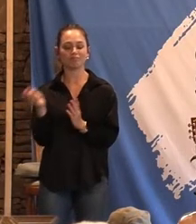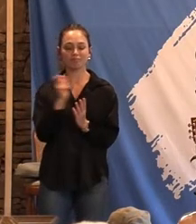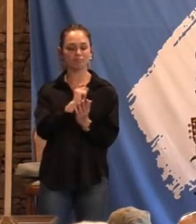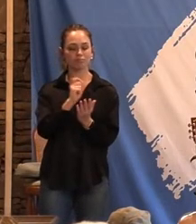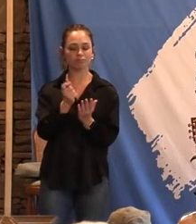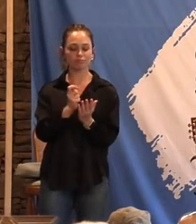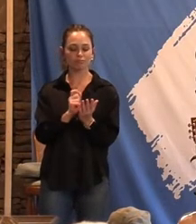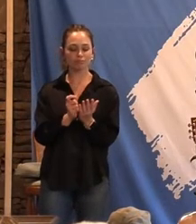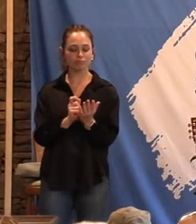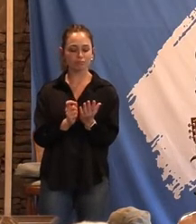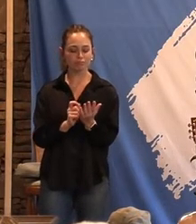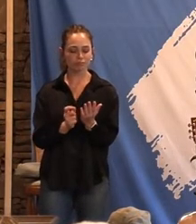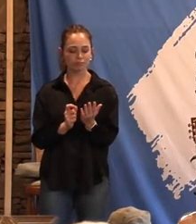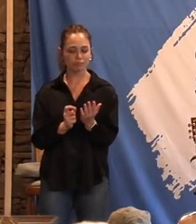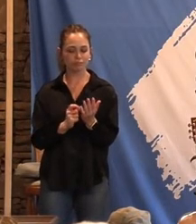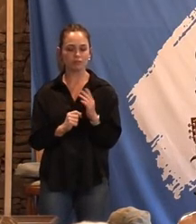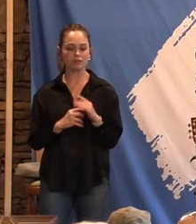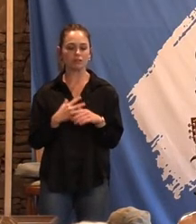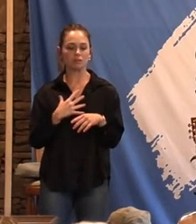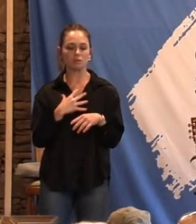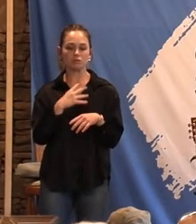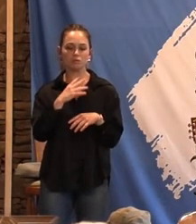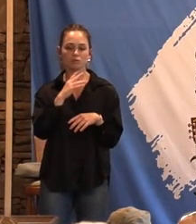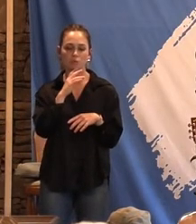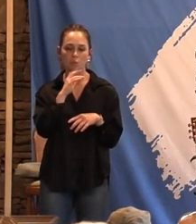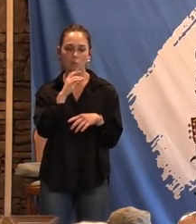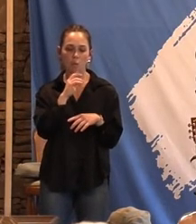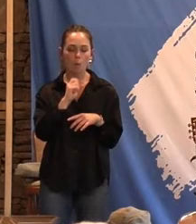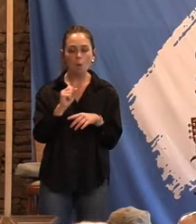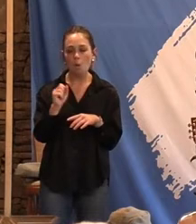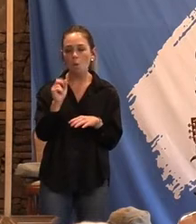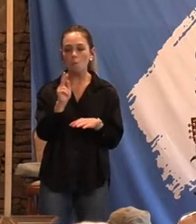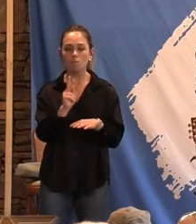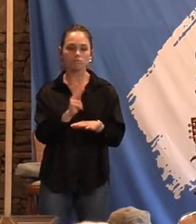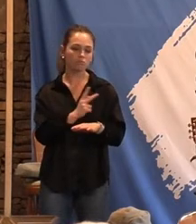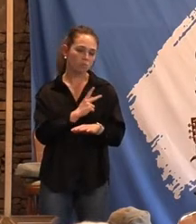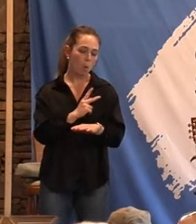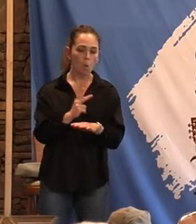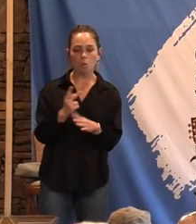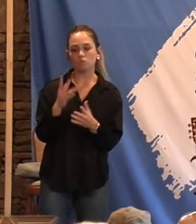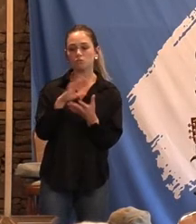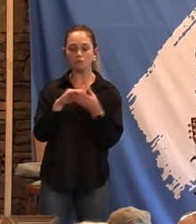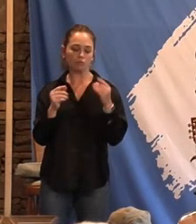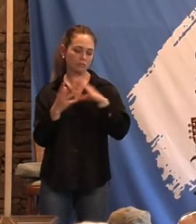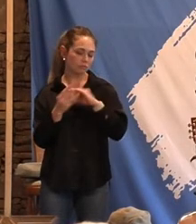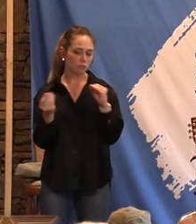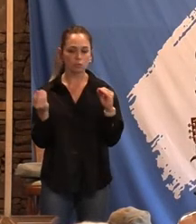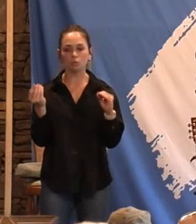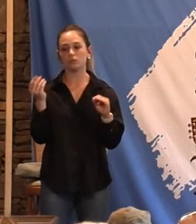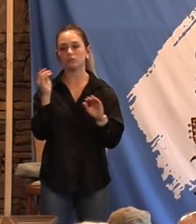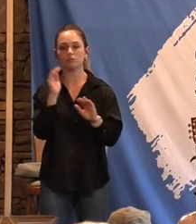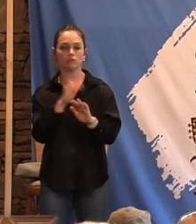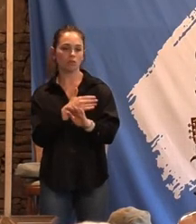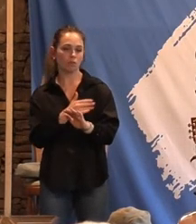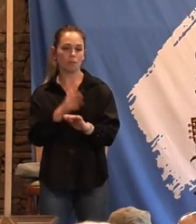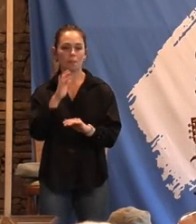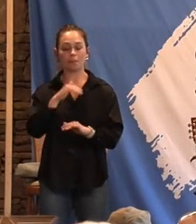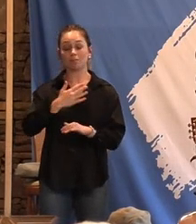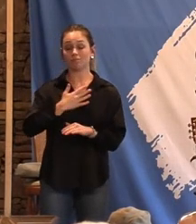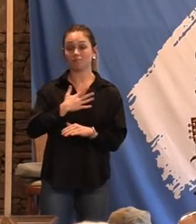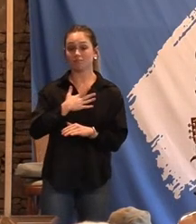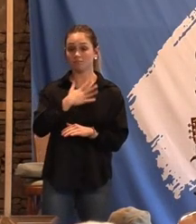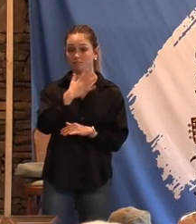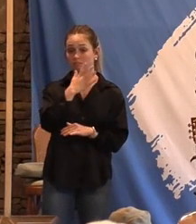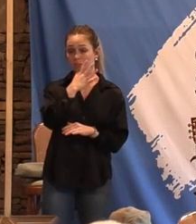down all of the old and poems and stories and songs that my